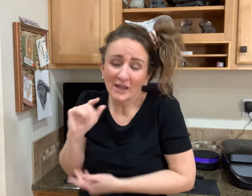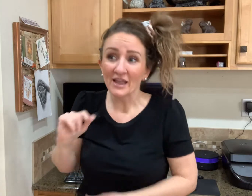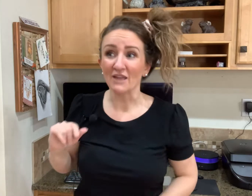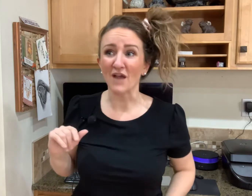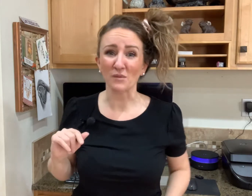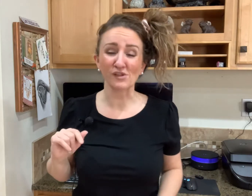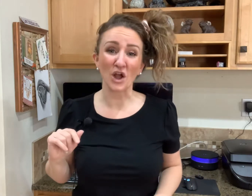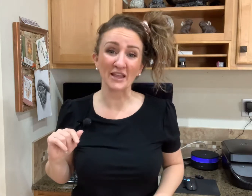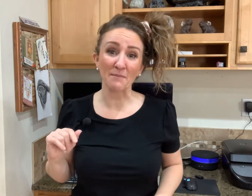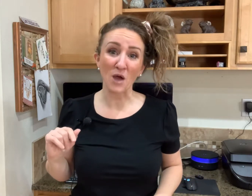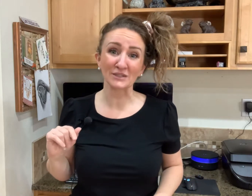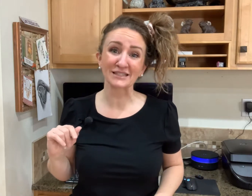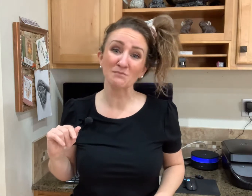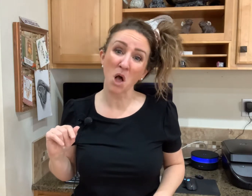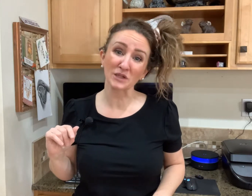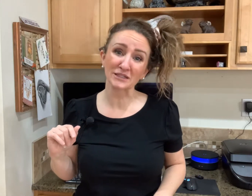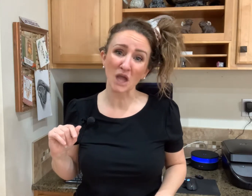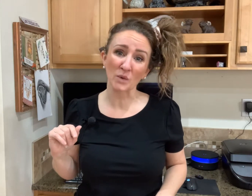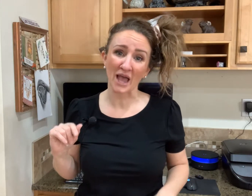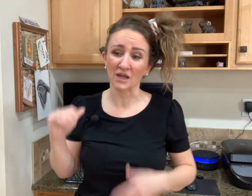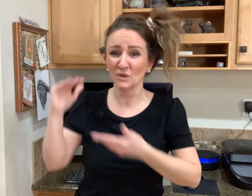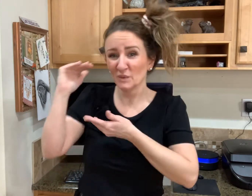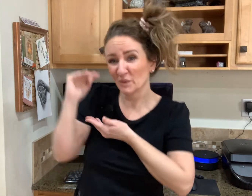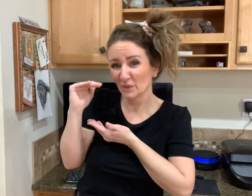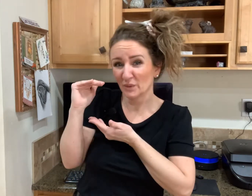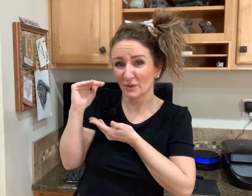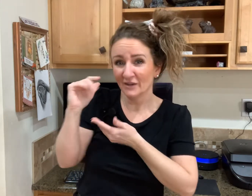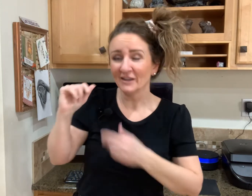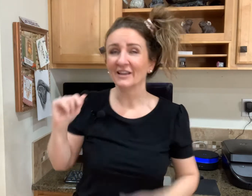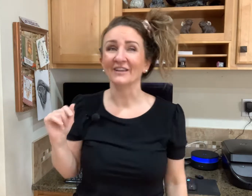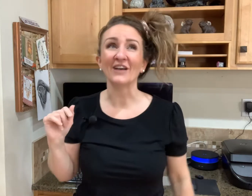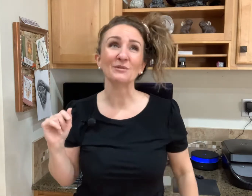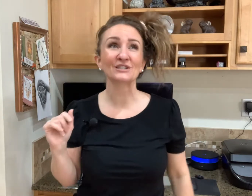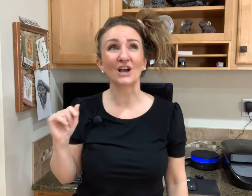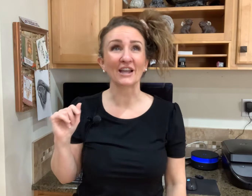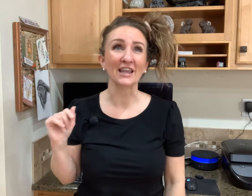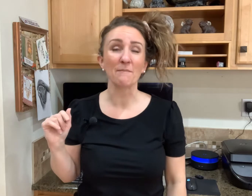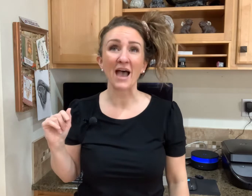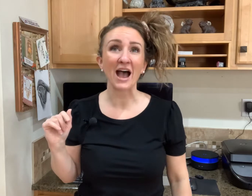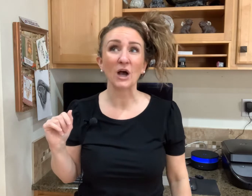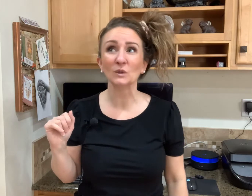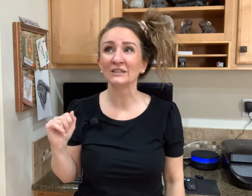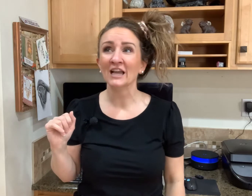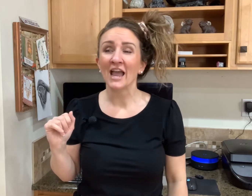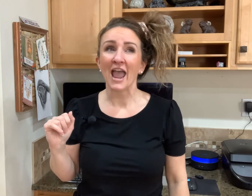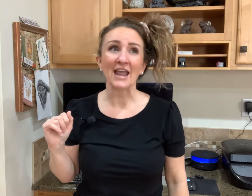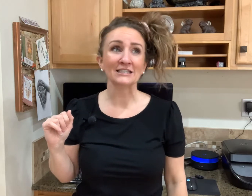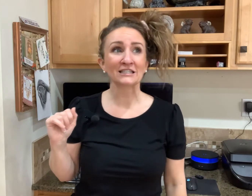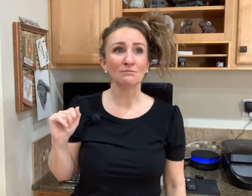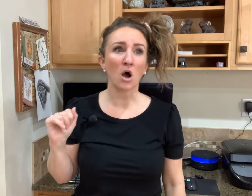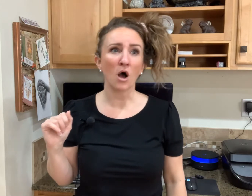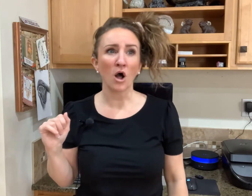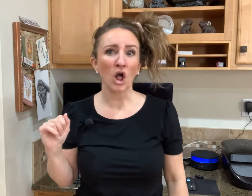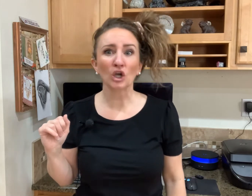if I was talking about a small soda, if I was talking about a small